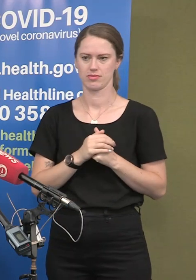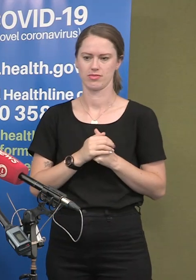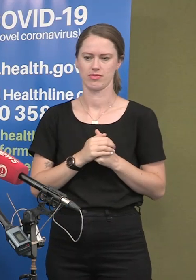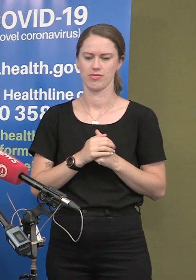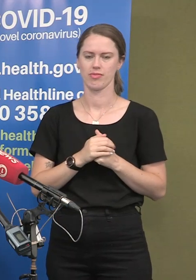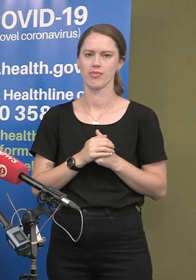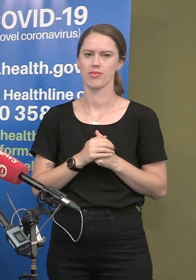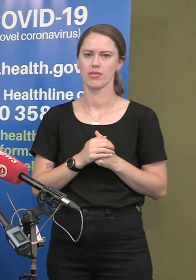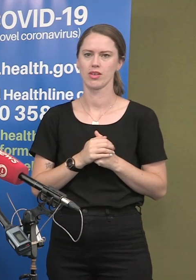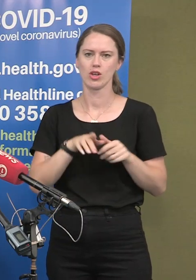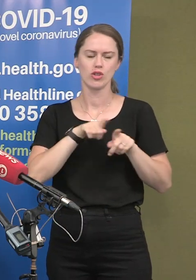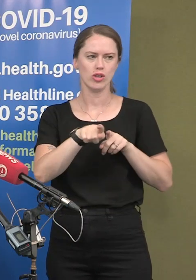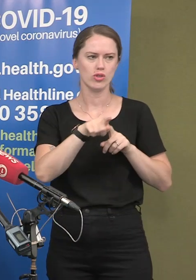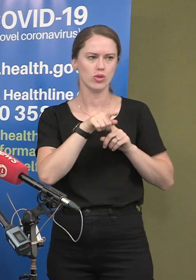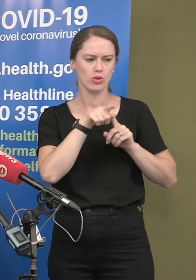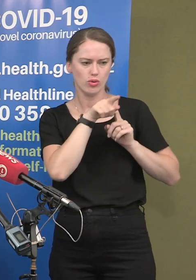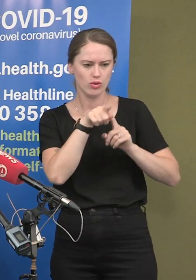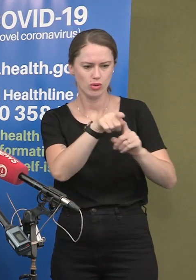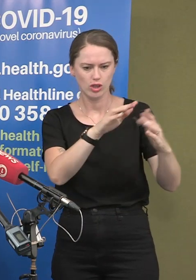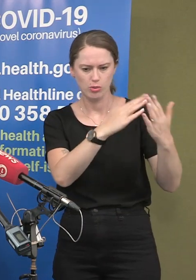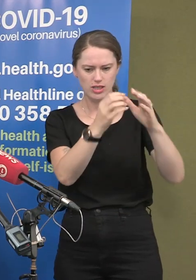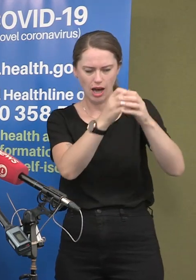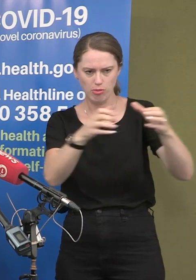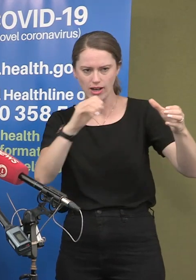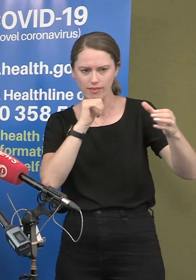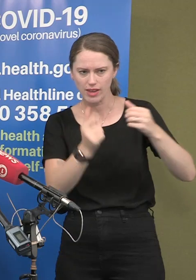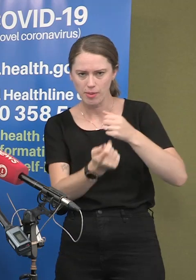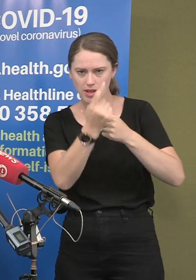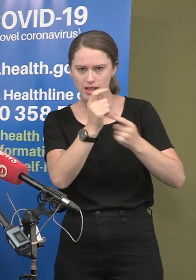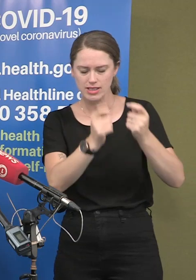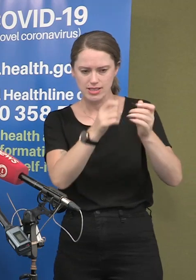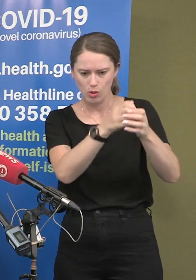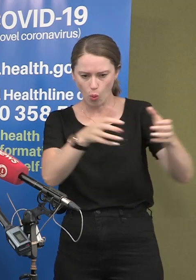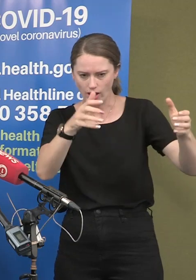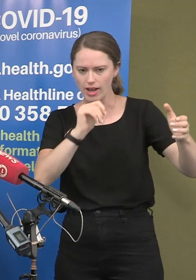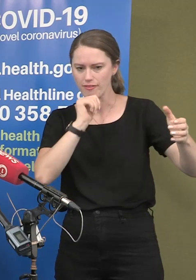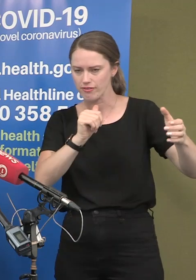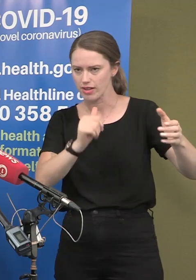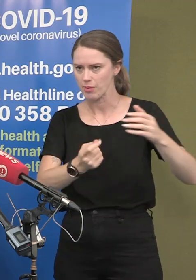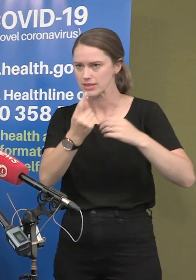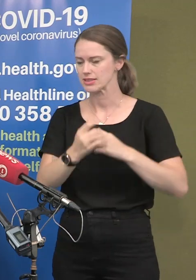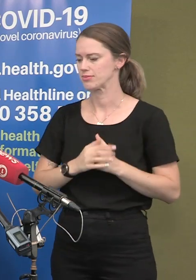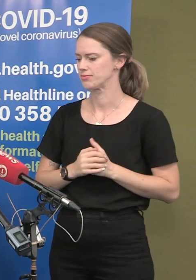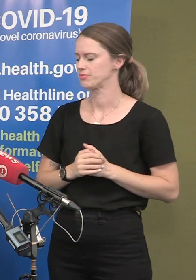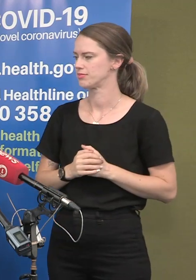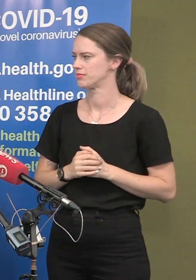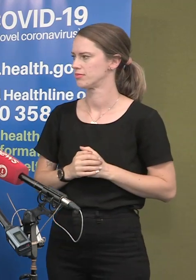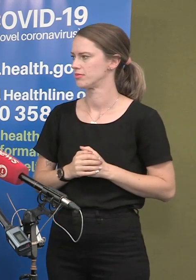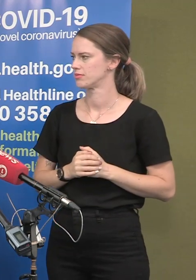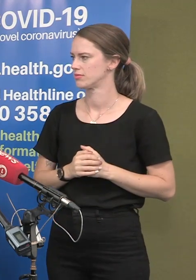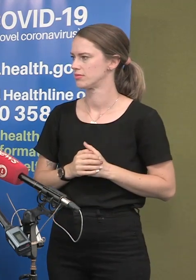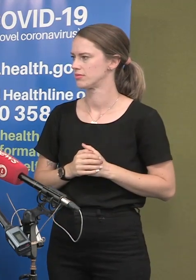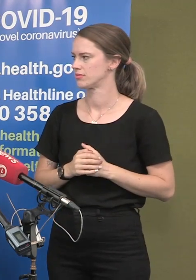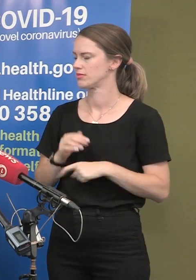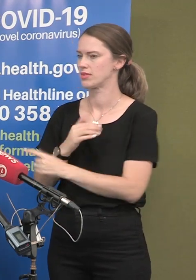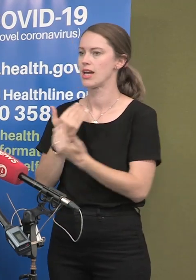towards tracking a community outbreak should it reach that you're testing wider than what you say? What we're now in the phase of